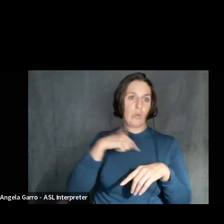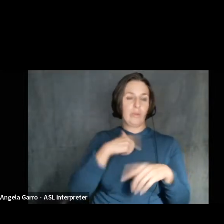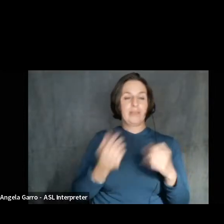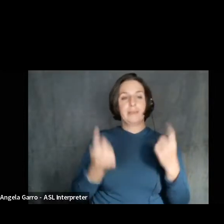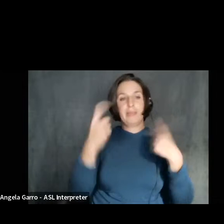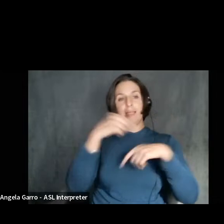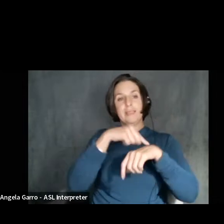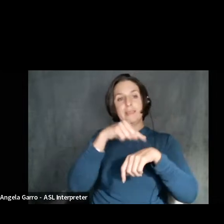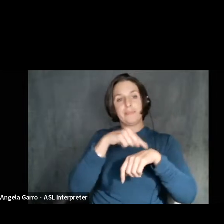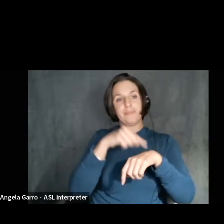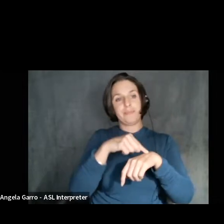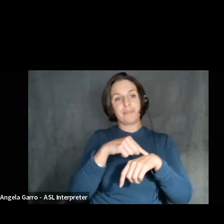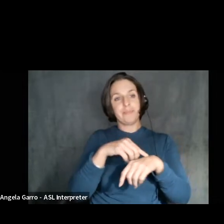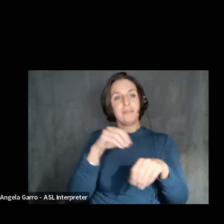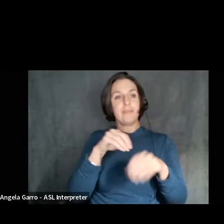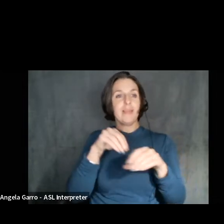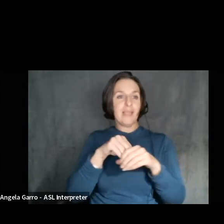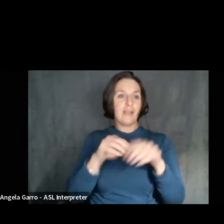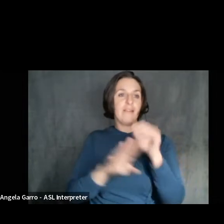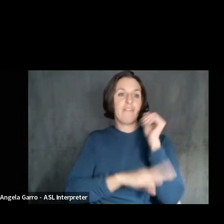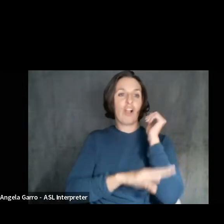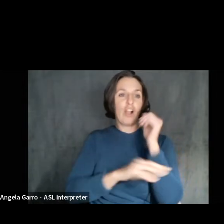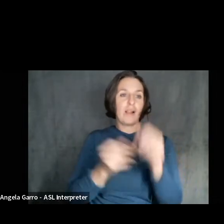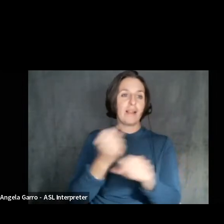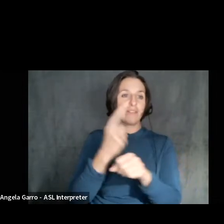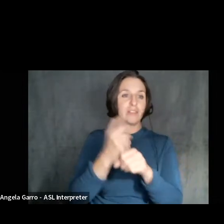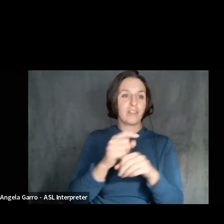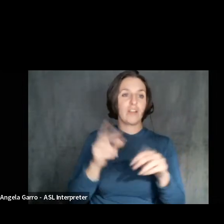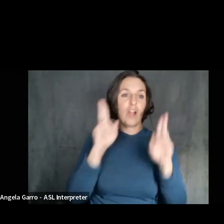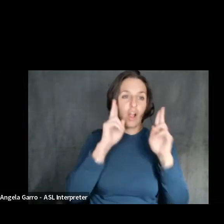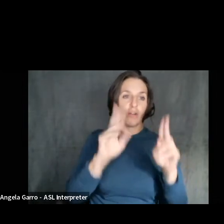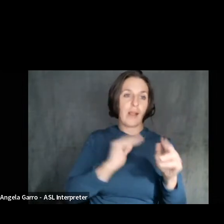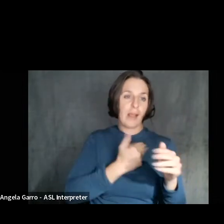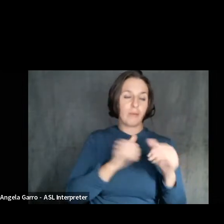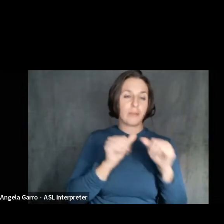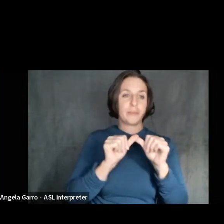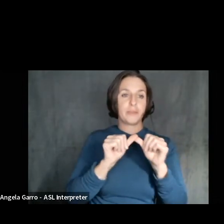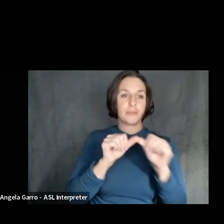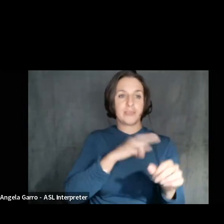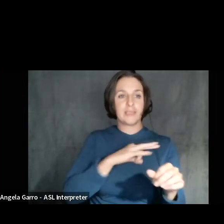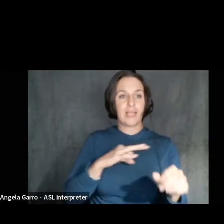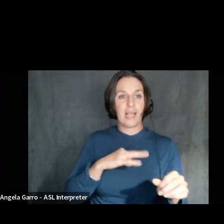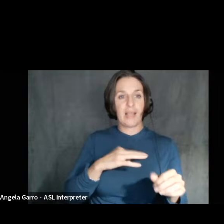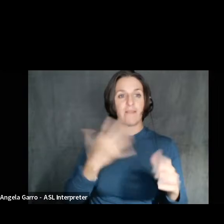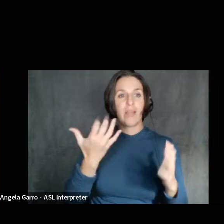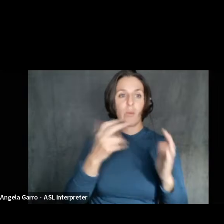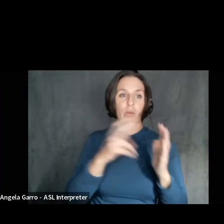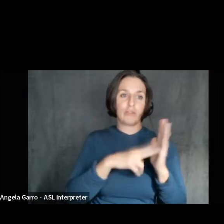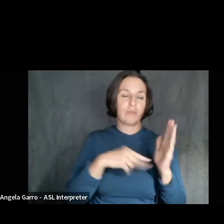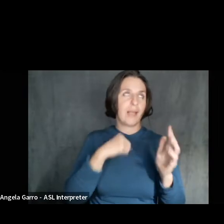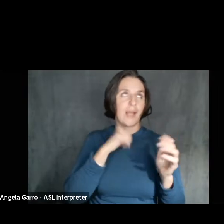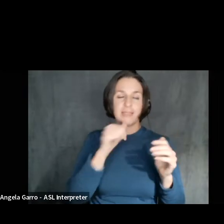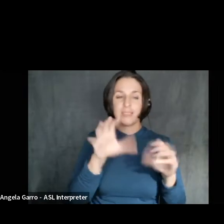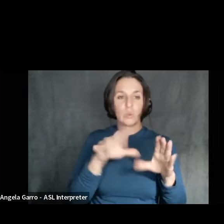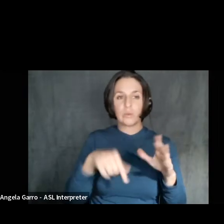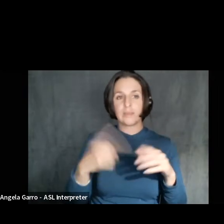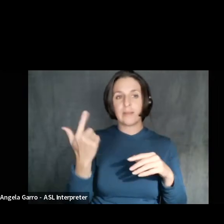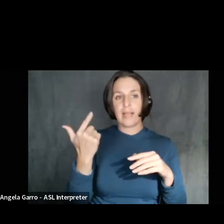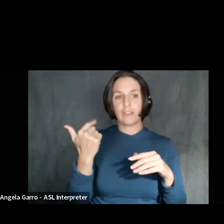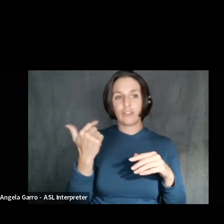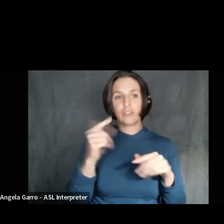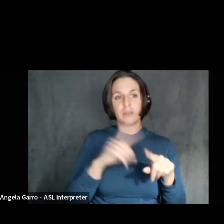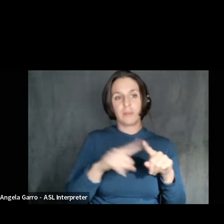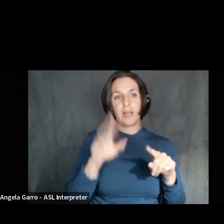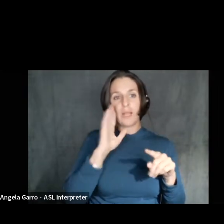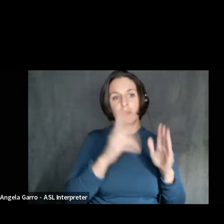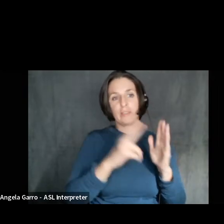time in the fall every year honoring our permanent staff. I want to read, I didn't do this last year, but I want to read a little